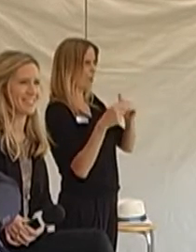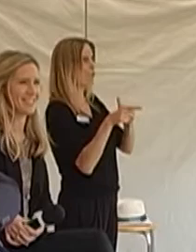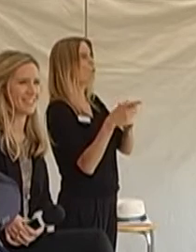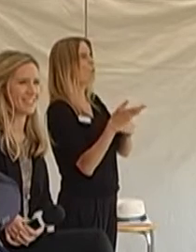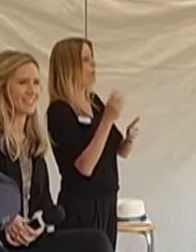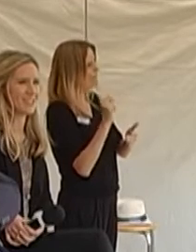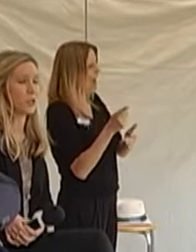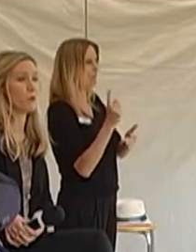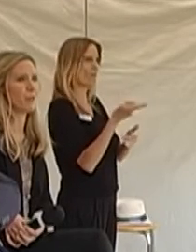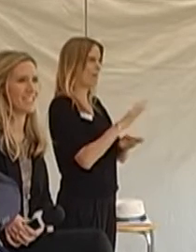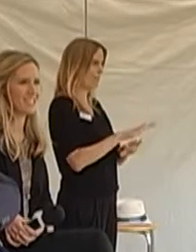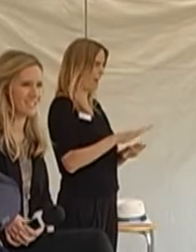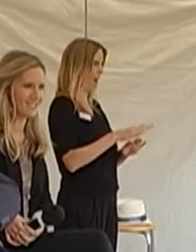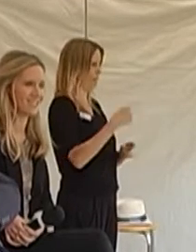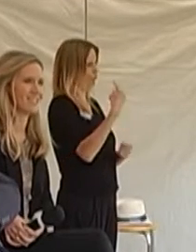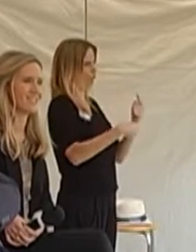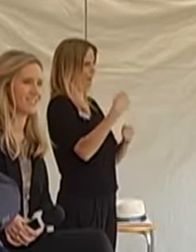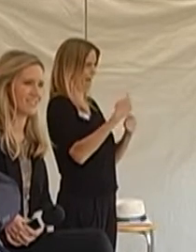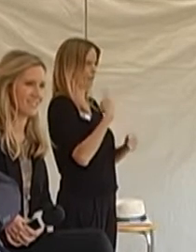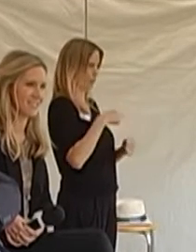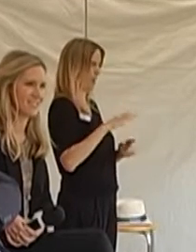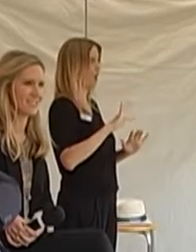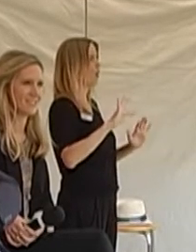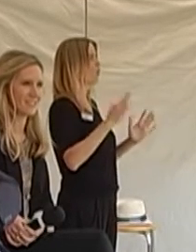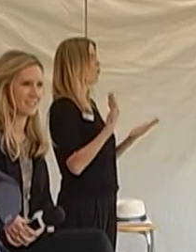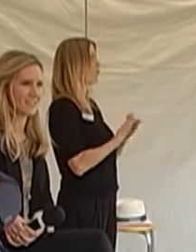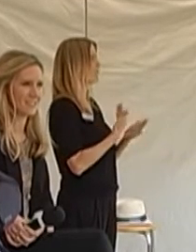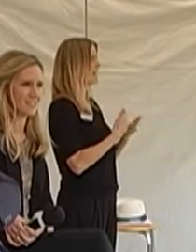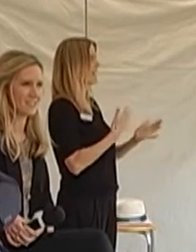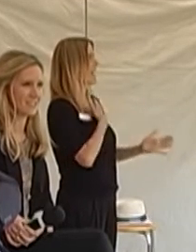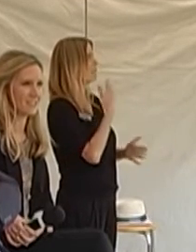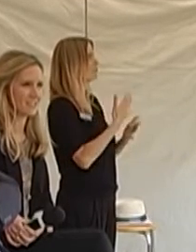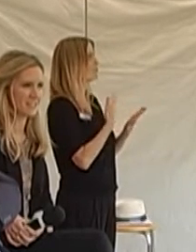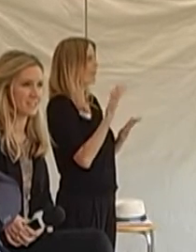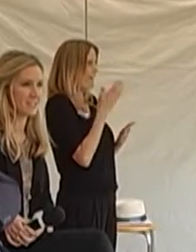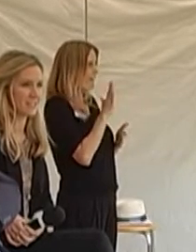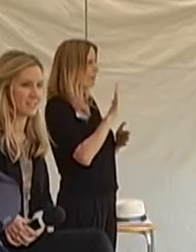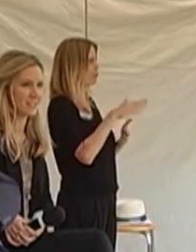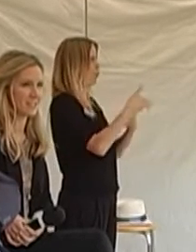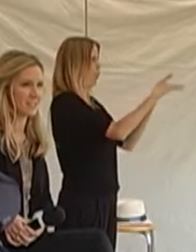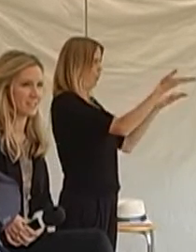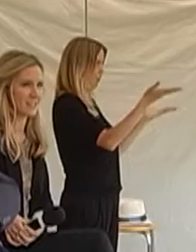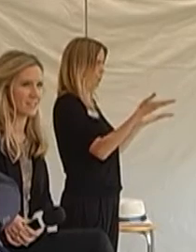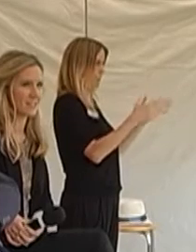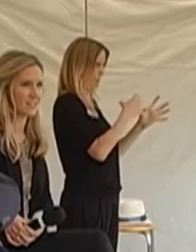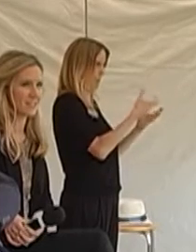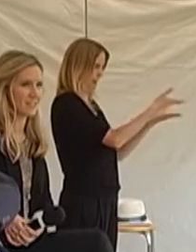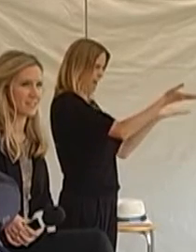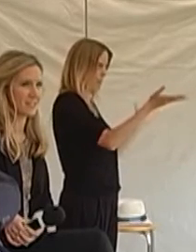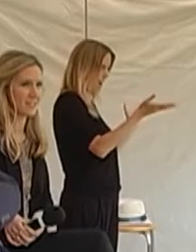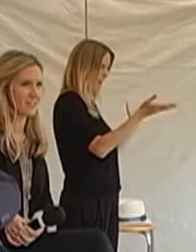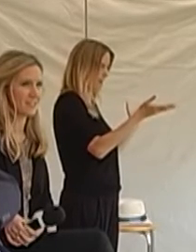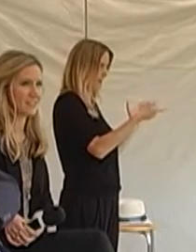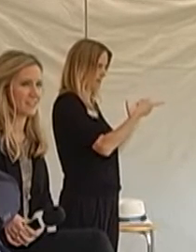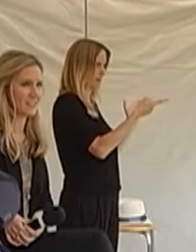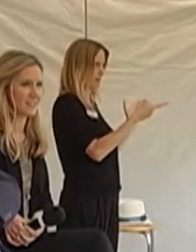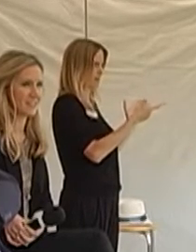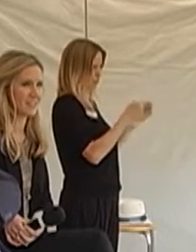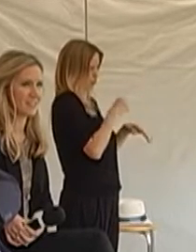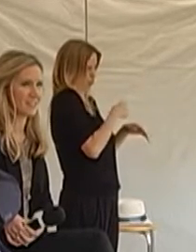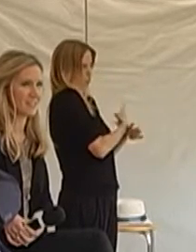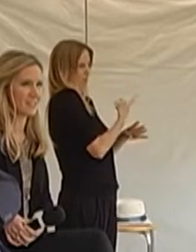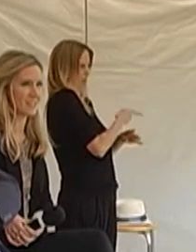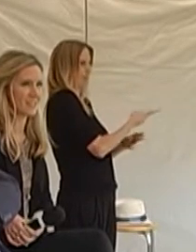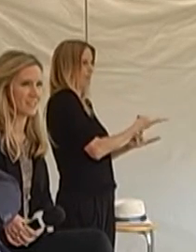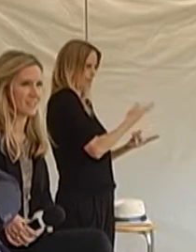to kind of emotional reactions to the world around you, as the Scandinavians would seem to be, then